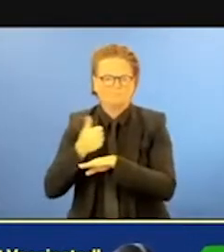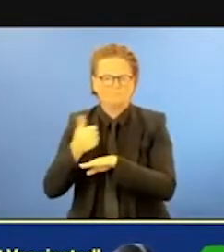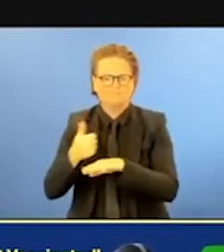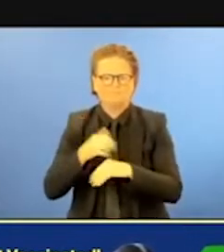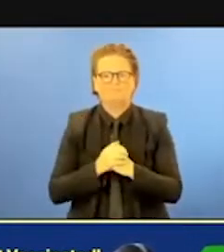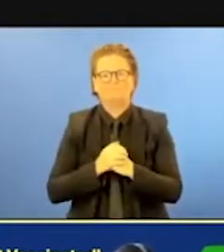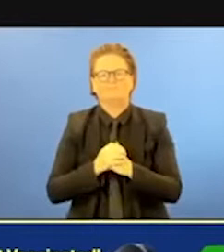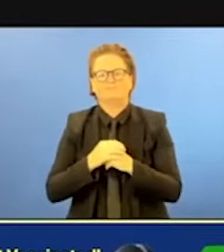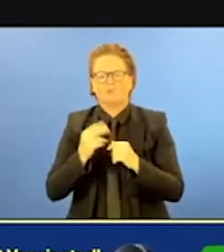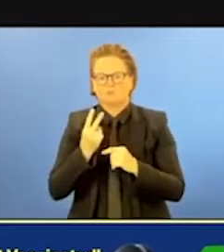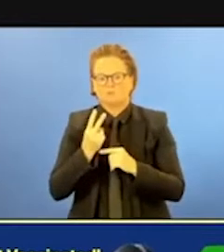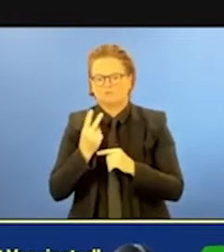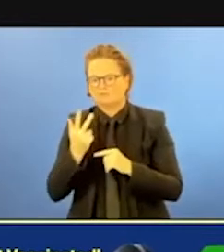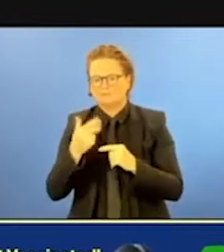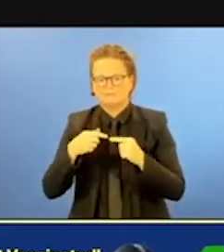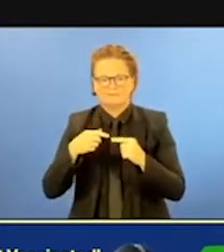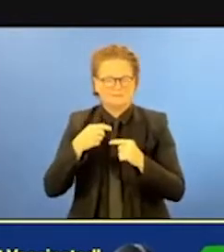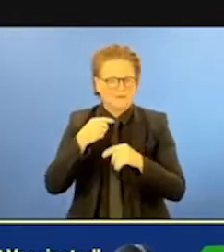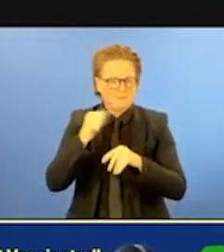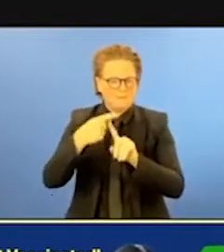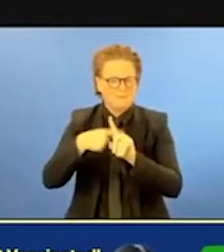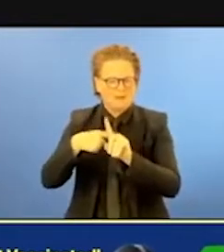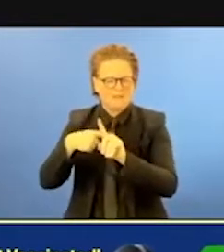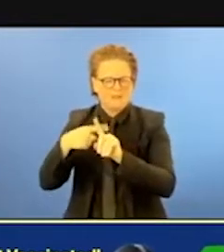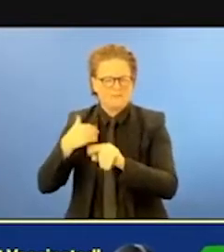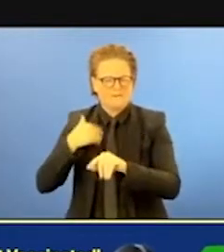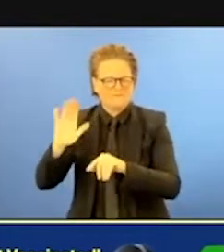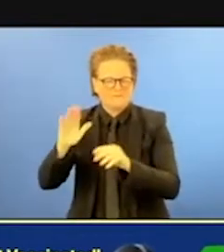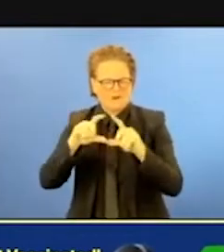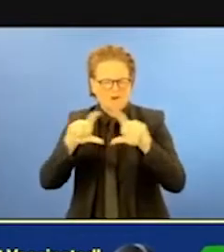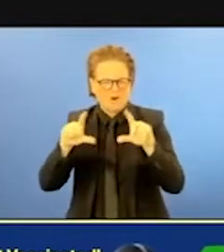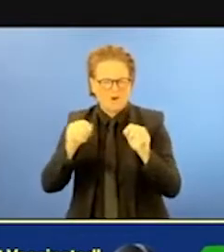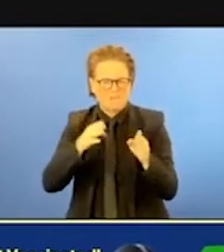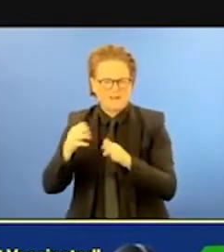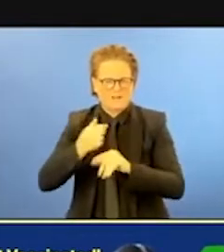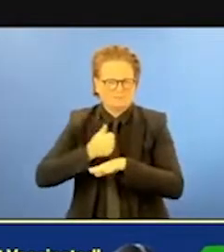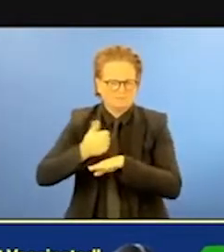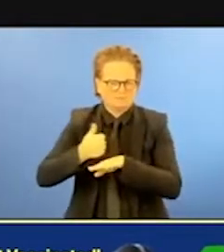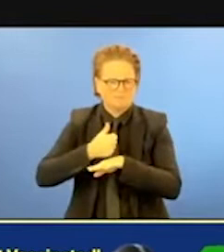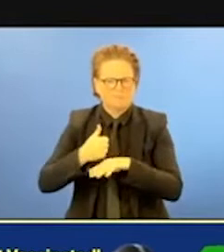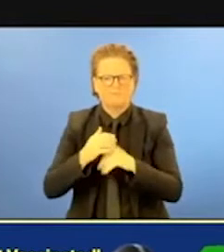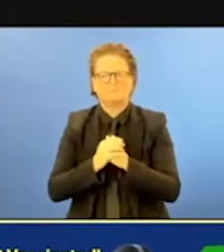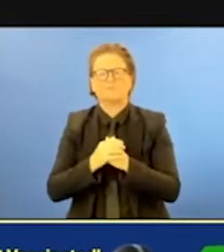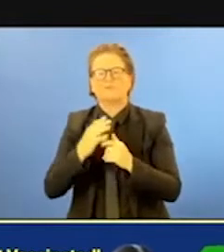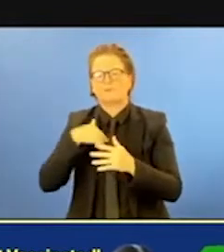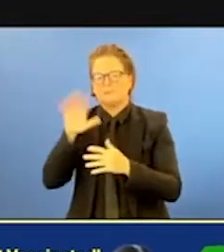disabilities. Eligible participants pay 20% of the taxi fare for essential taxi trips.